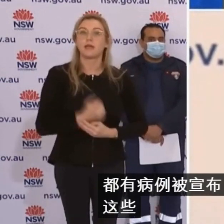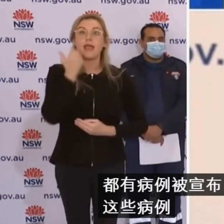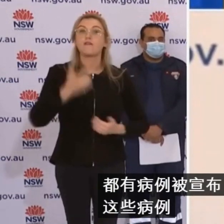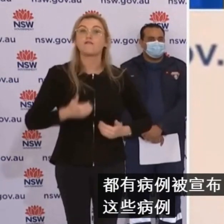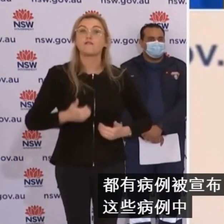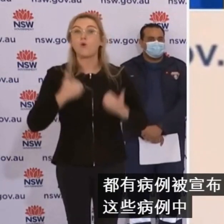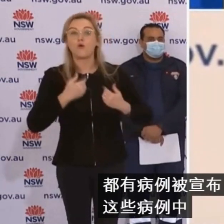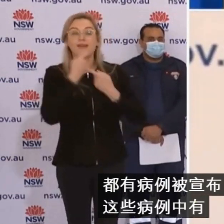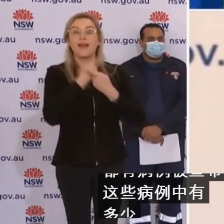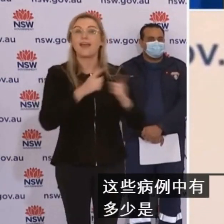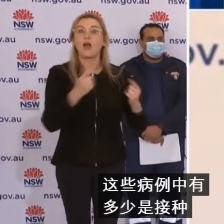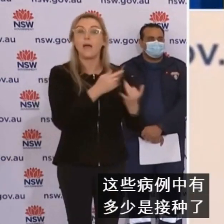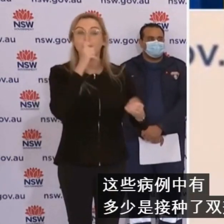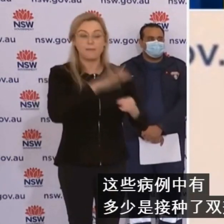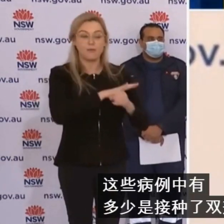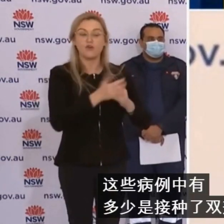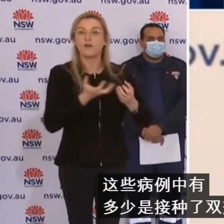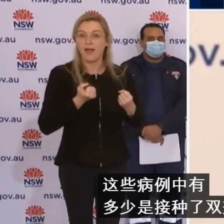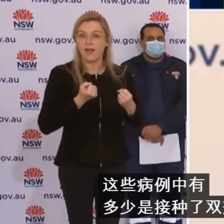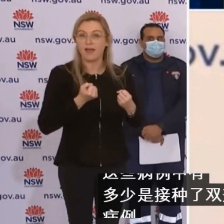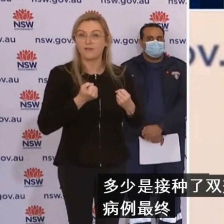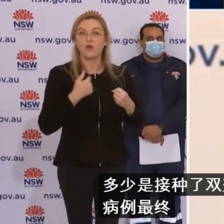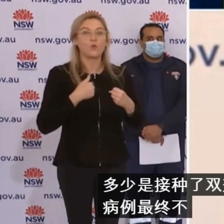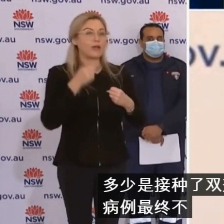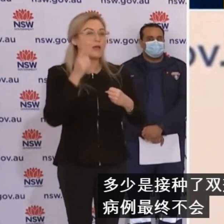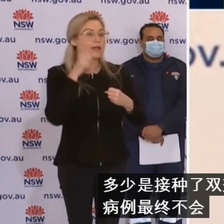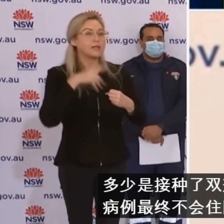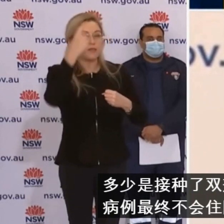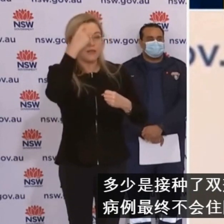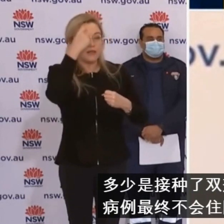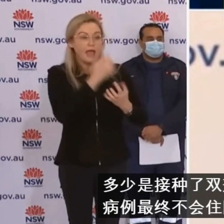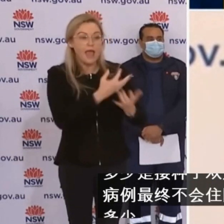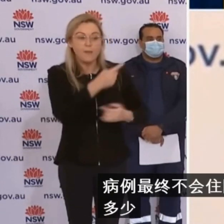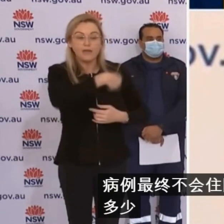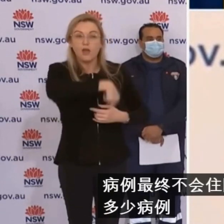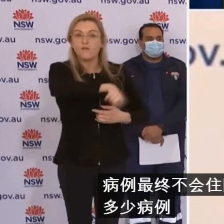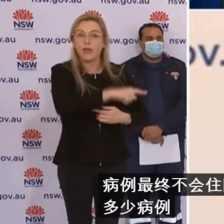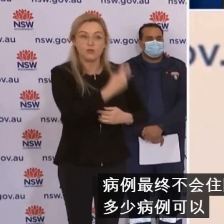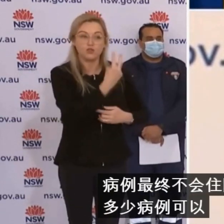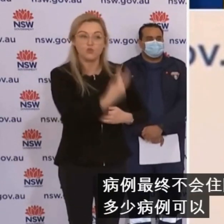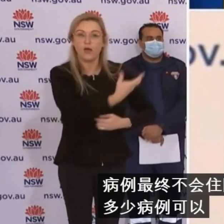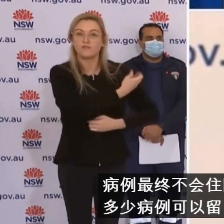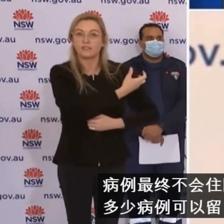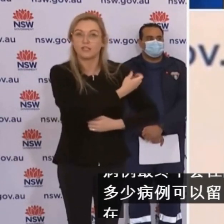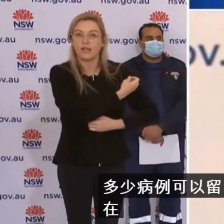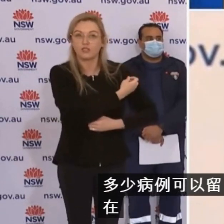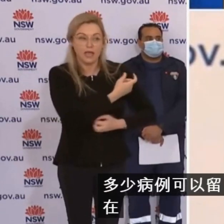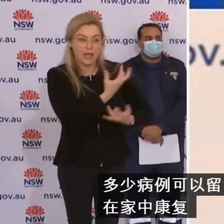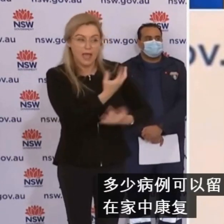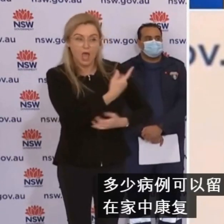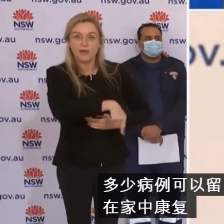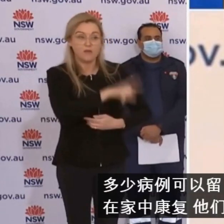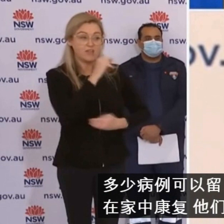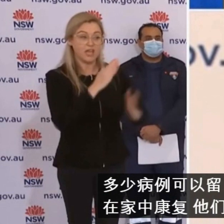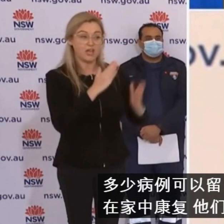what proportion of those cases are double-dose vaccinated, what proportion of those cases won't end up in hospital, what proportion of those cases can stay at home and